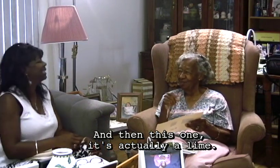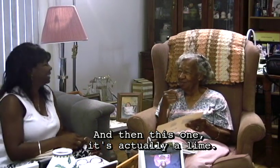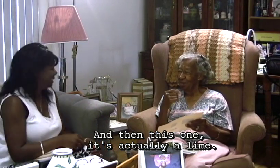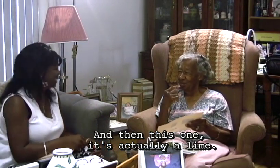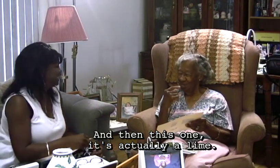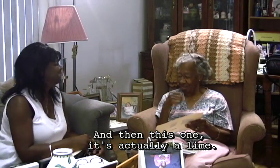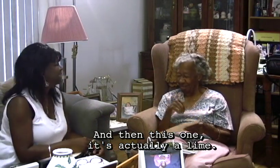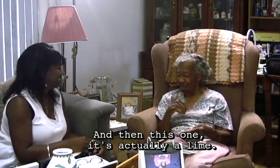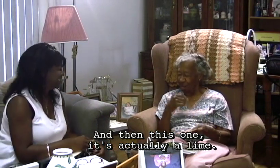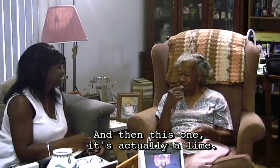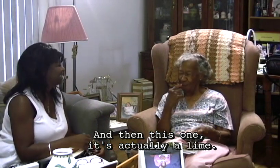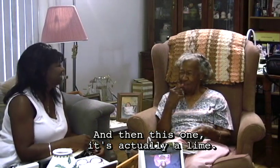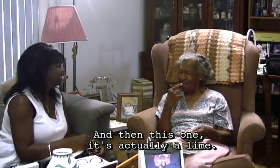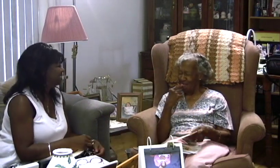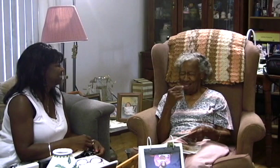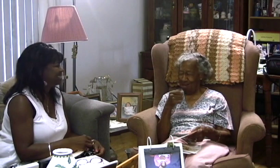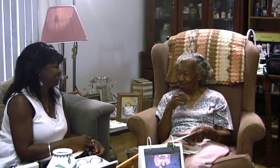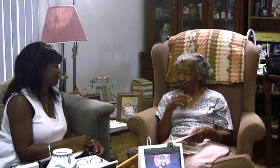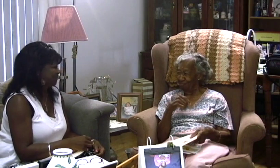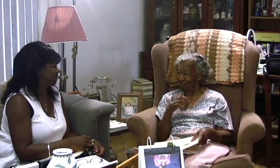is actually a lime. Mm-hmm.